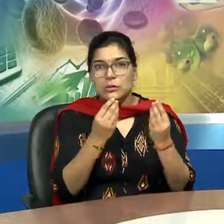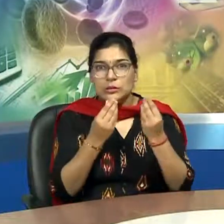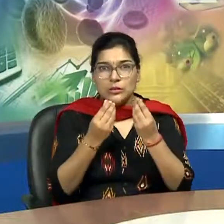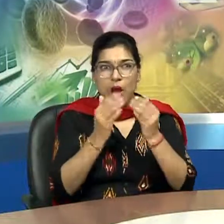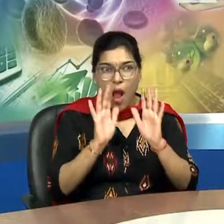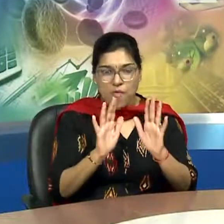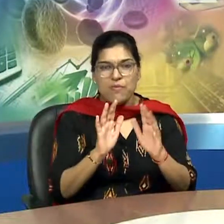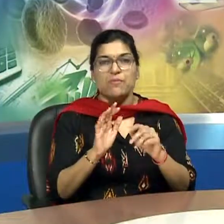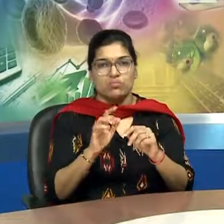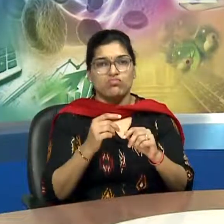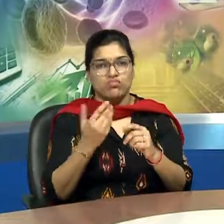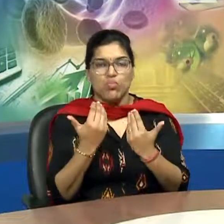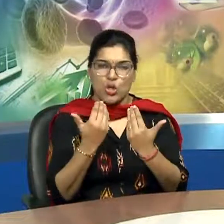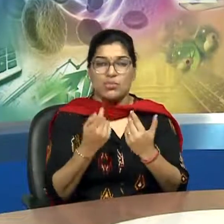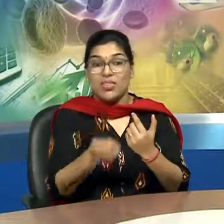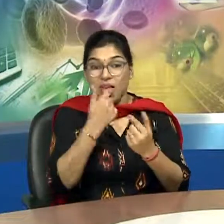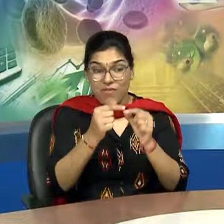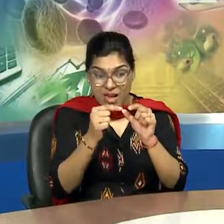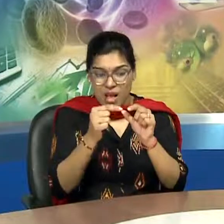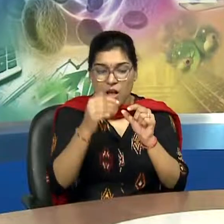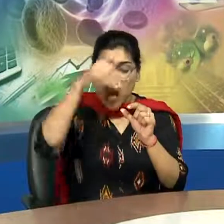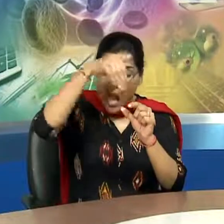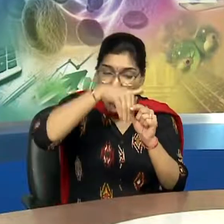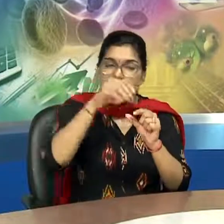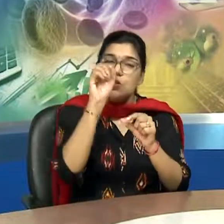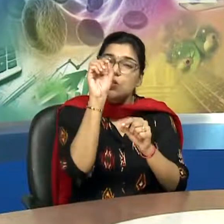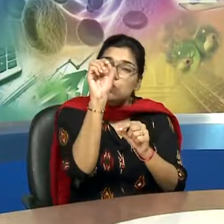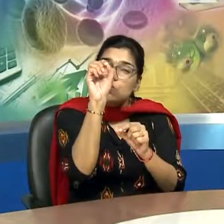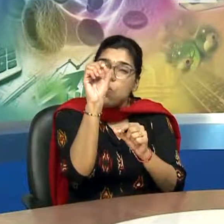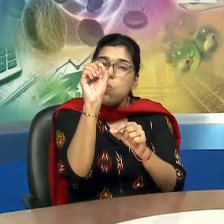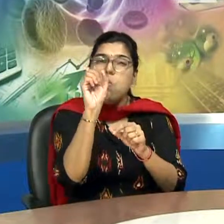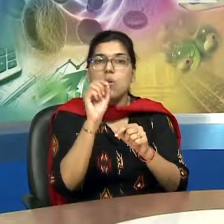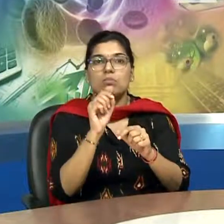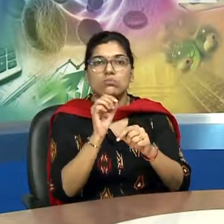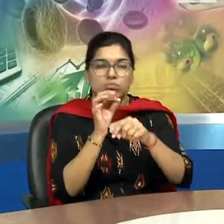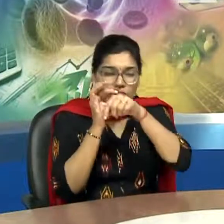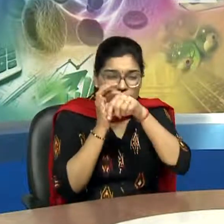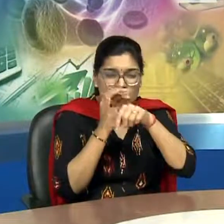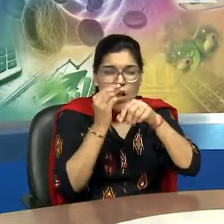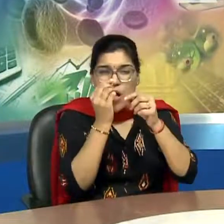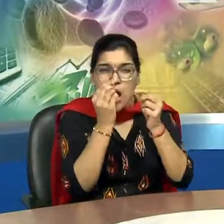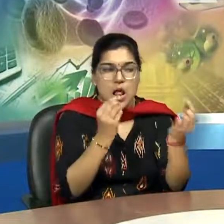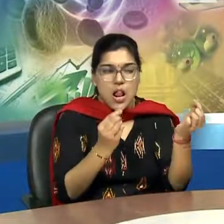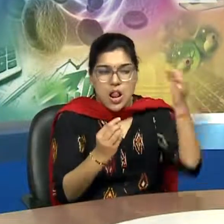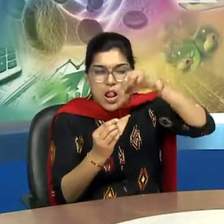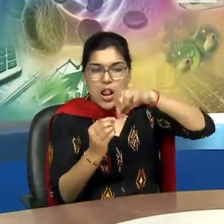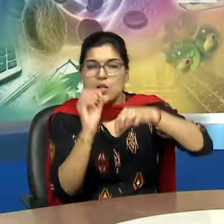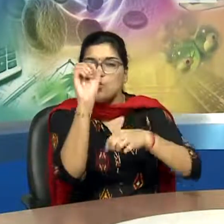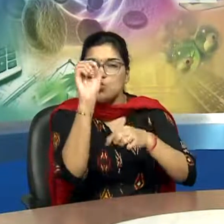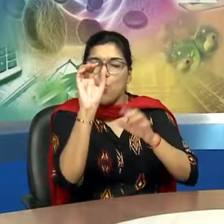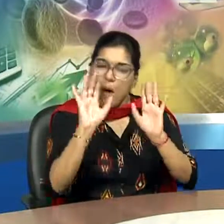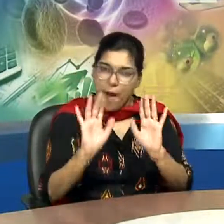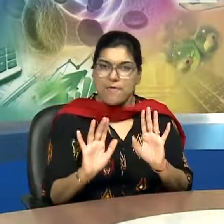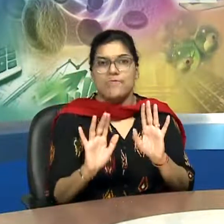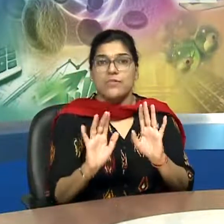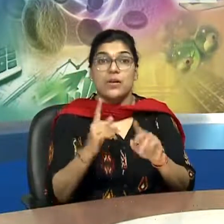using methadone is also a medicine. So heroin addiction using methadone at